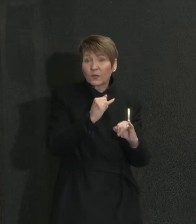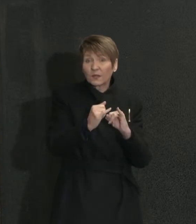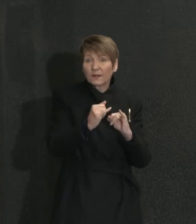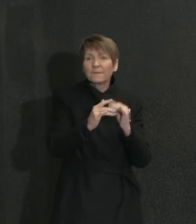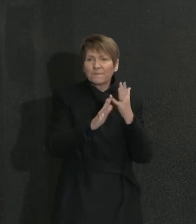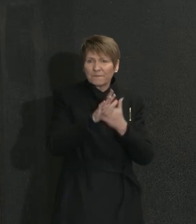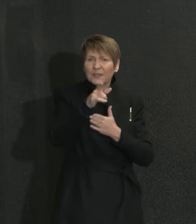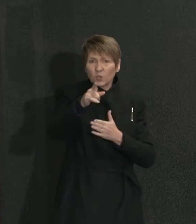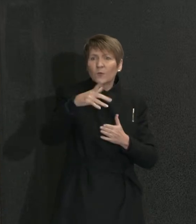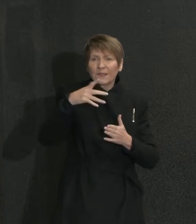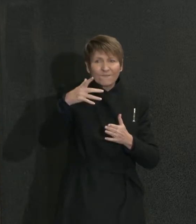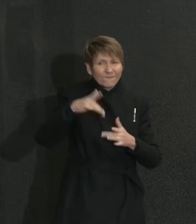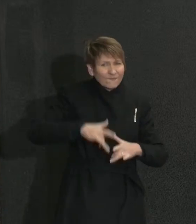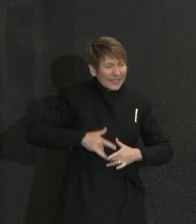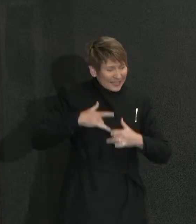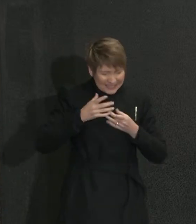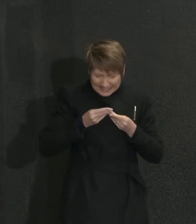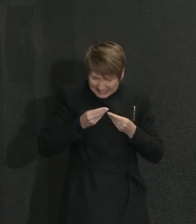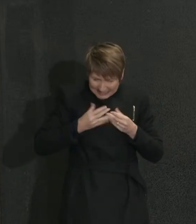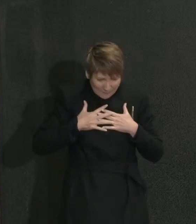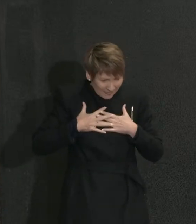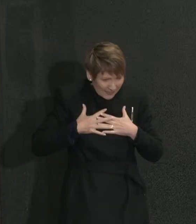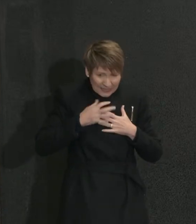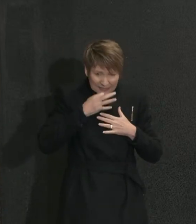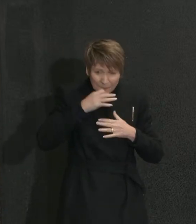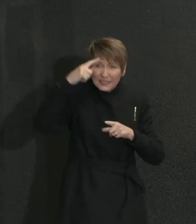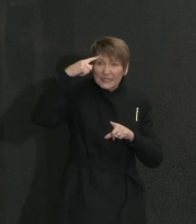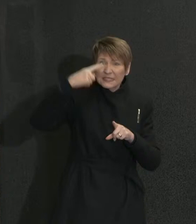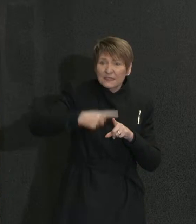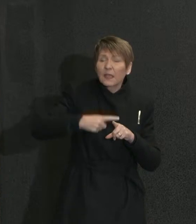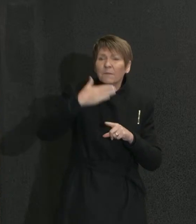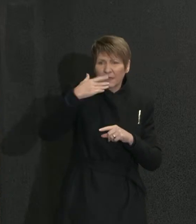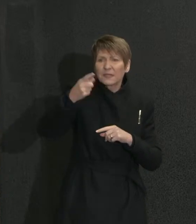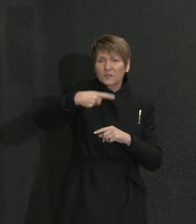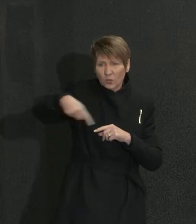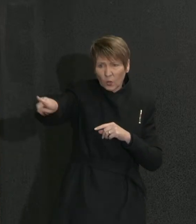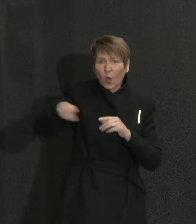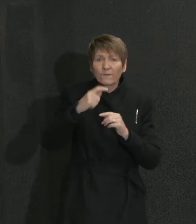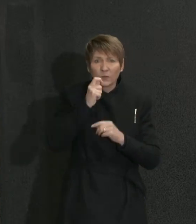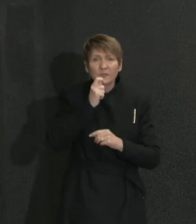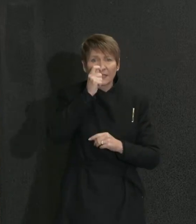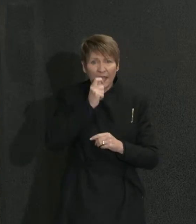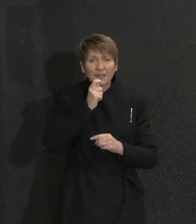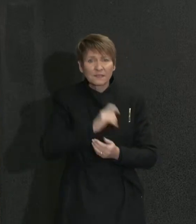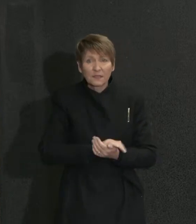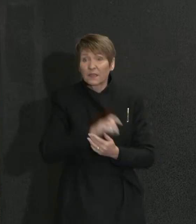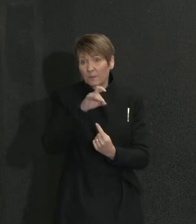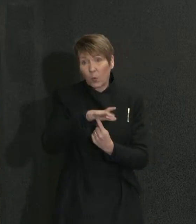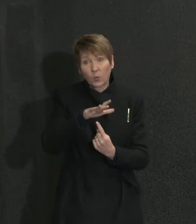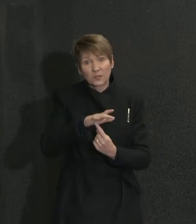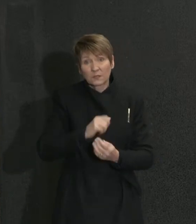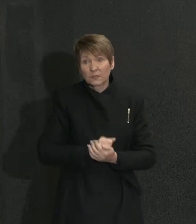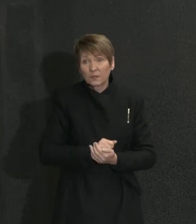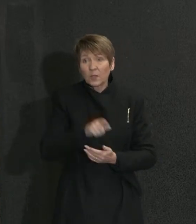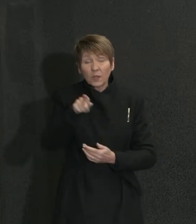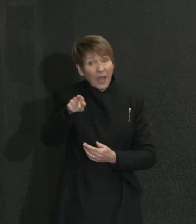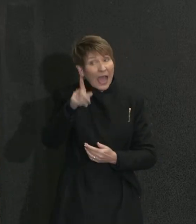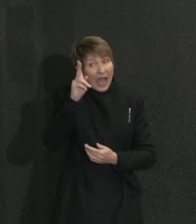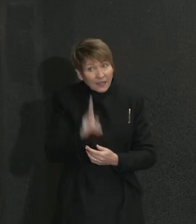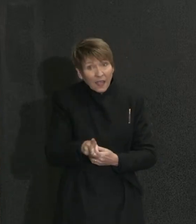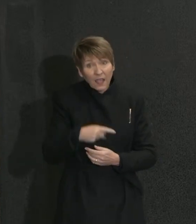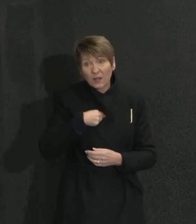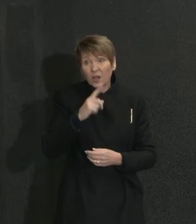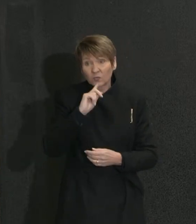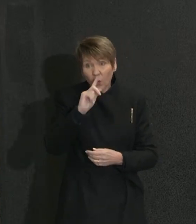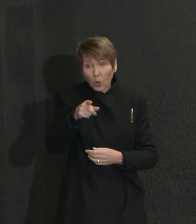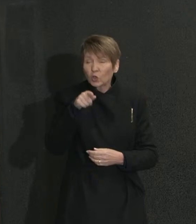get your result within 24 hours. We'll support you if you would be without income. If you're going to be out of pocket because you're doing the right thing by all of us, we will support